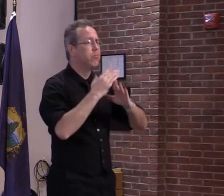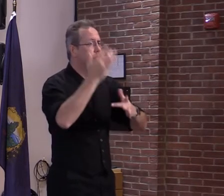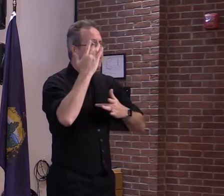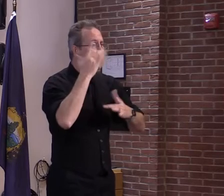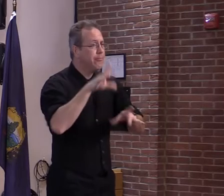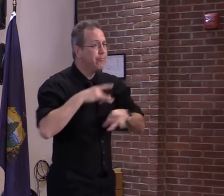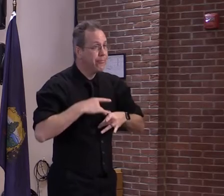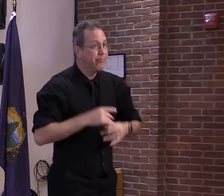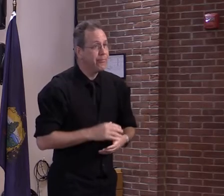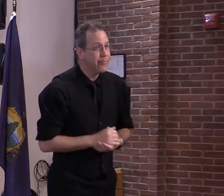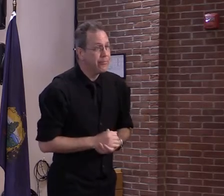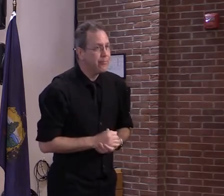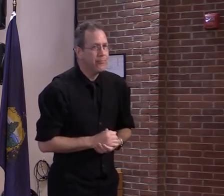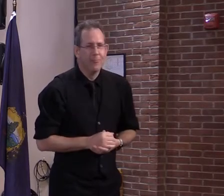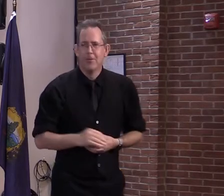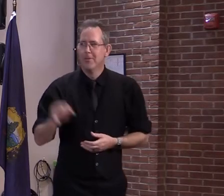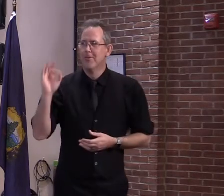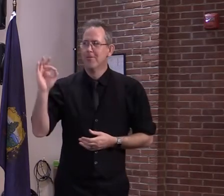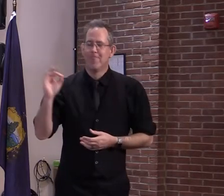Okay, thank you.